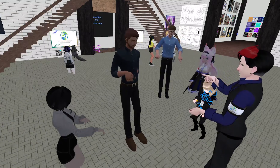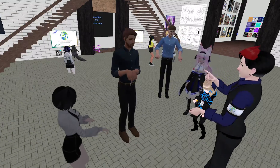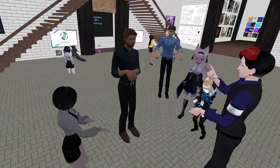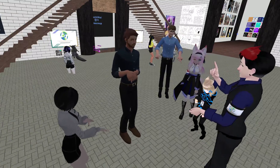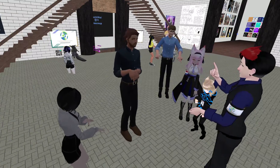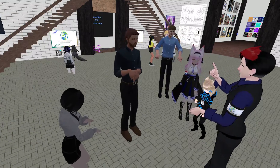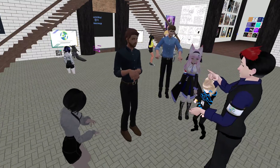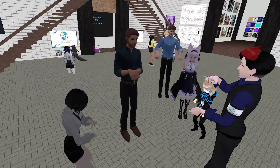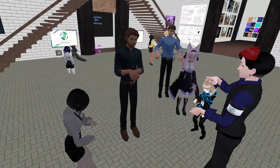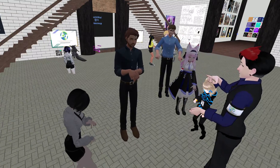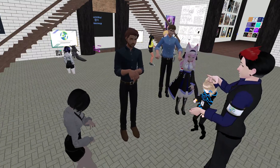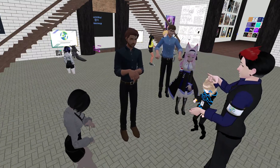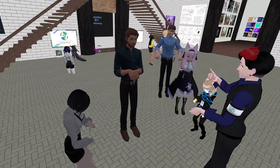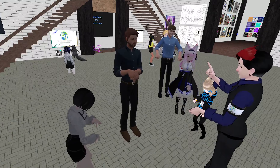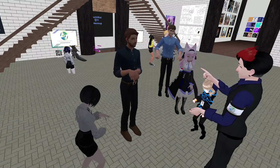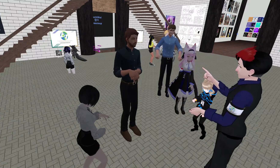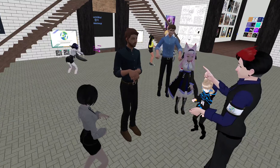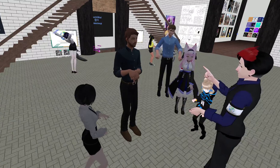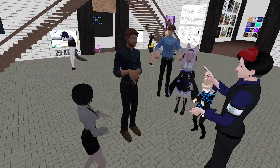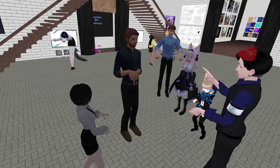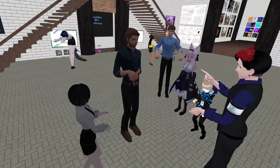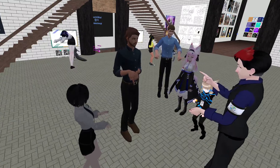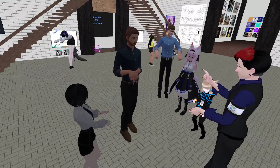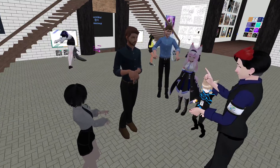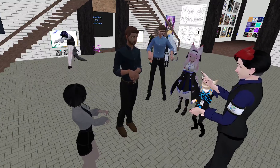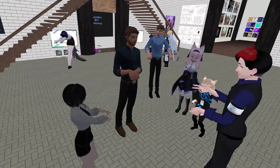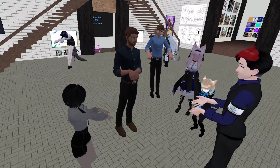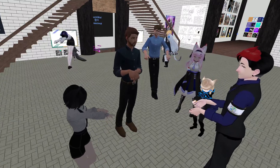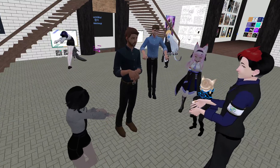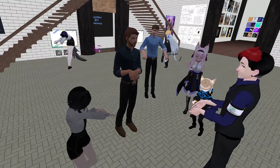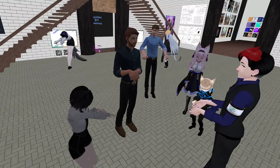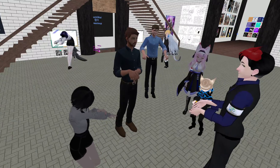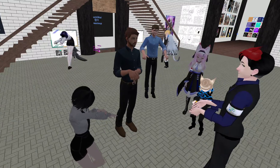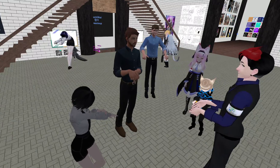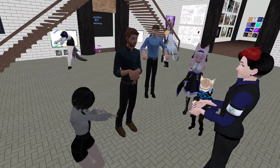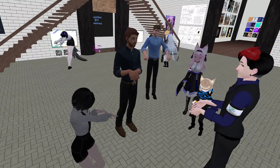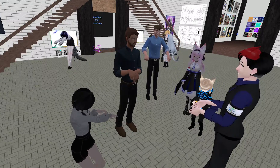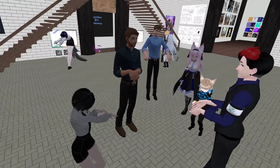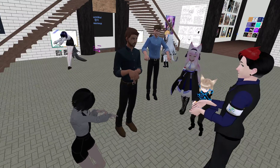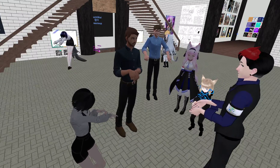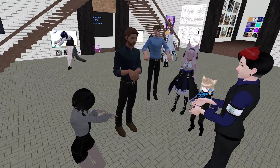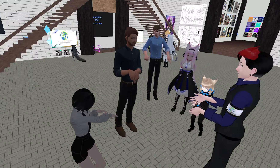me understand that was I went to a movie with a deaf friend and he